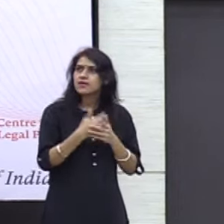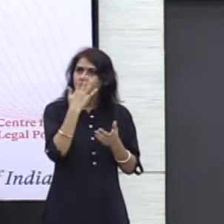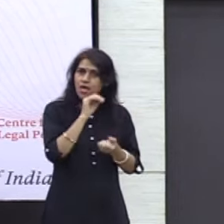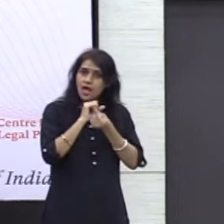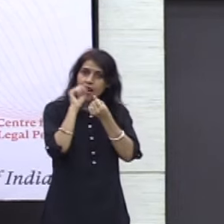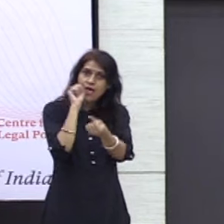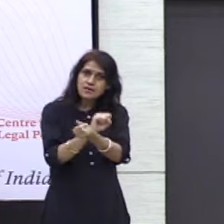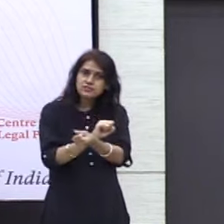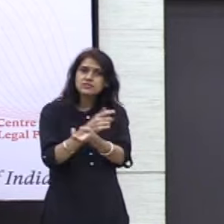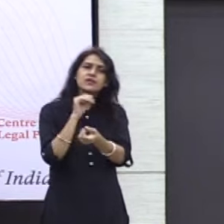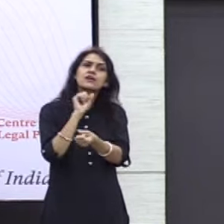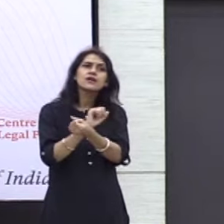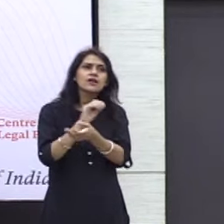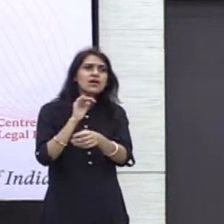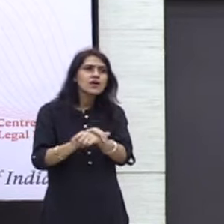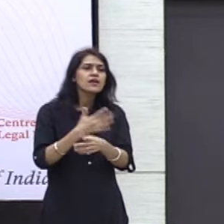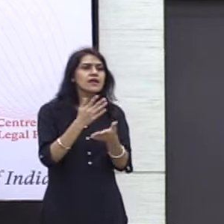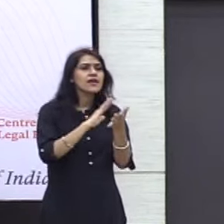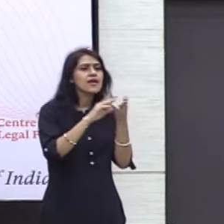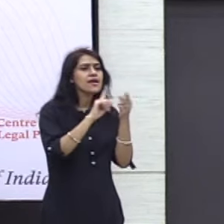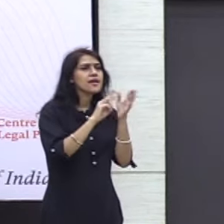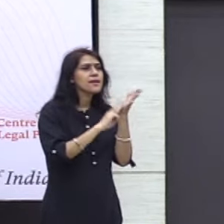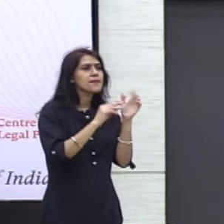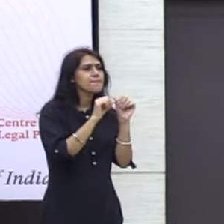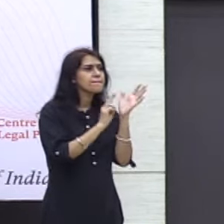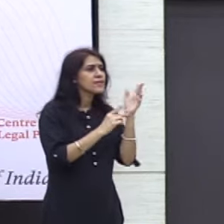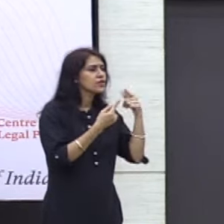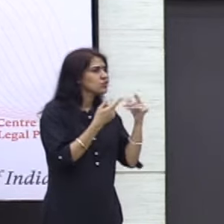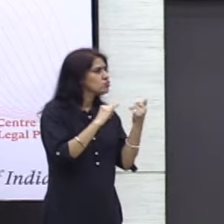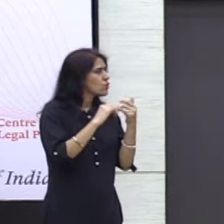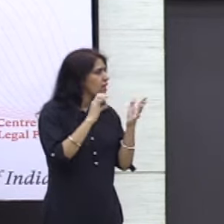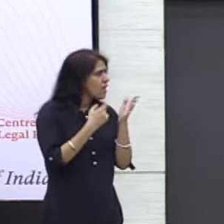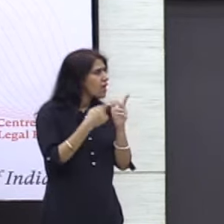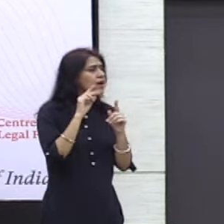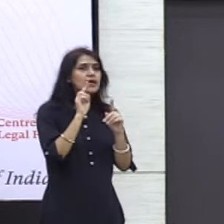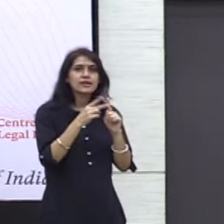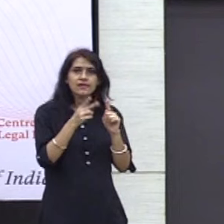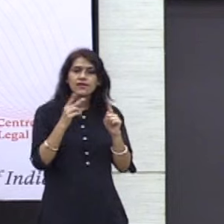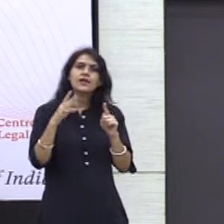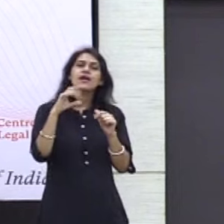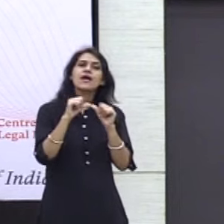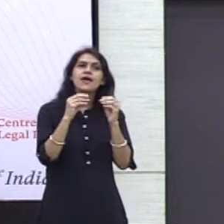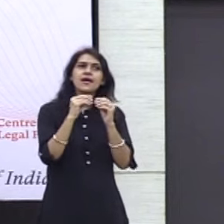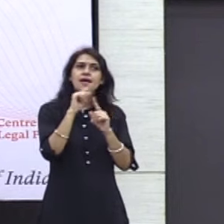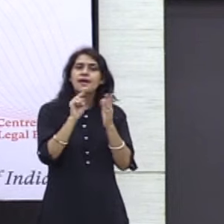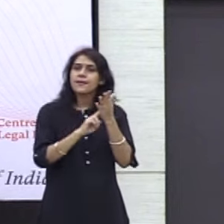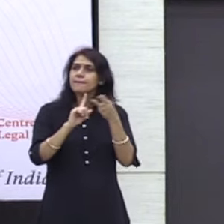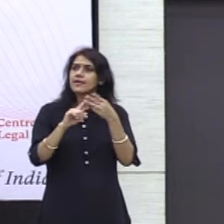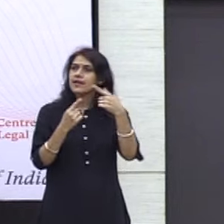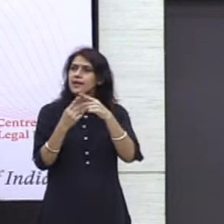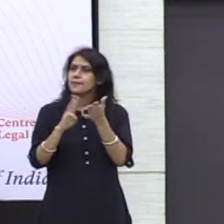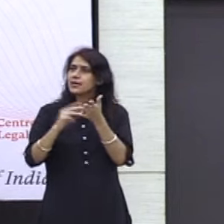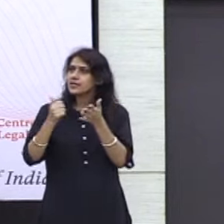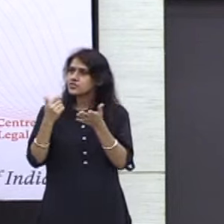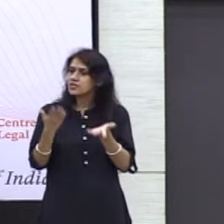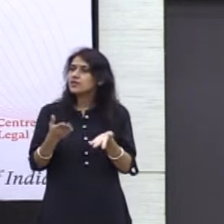arrests that have been made, including of Hemant Soren, also the Hadia case, and during his time as cabinet minister, something that I followed then